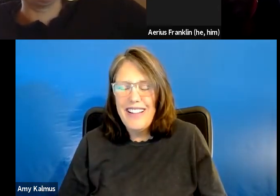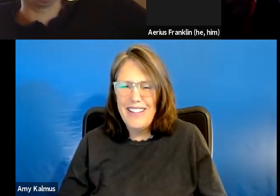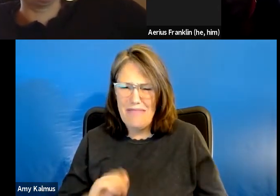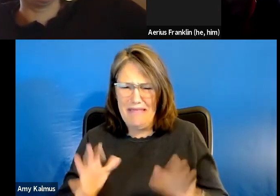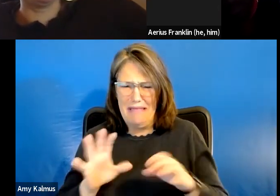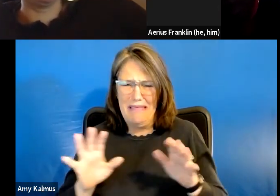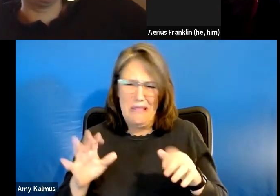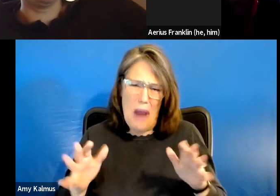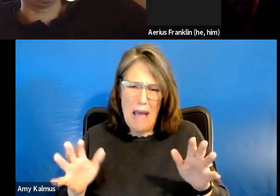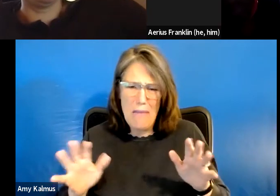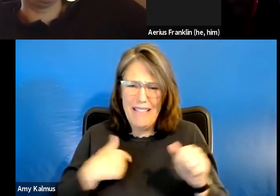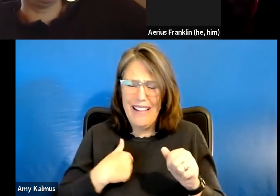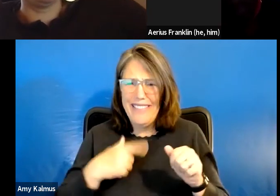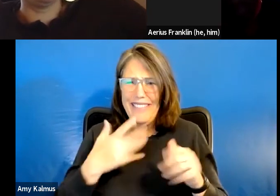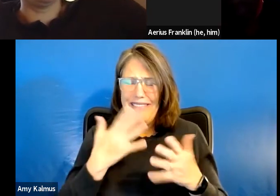Go. All